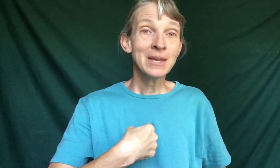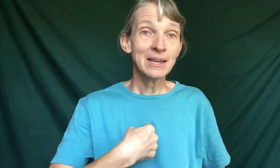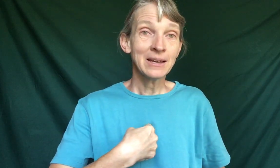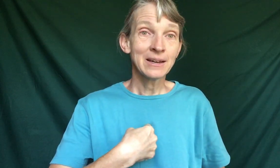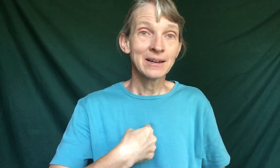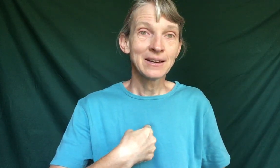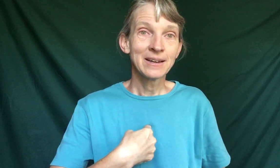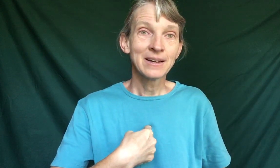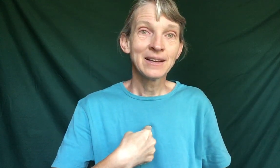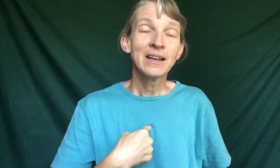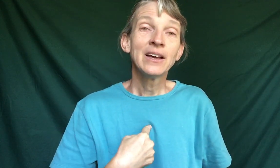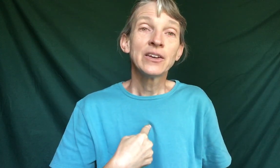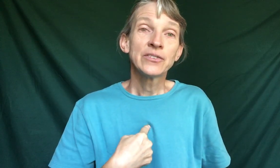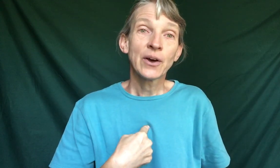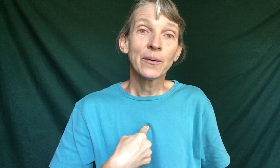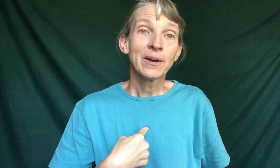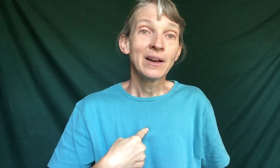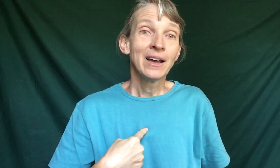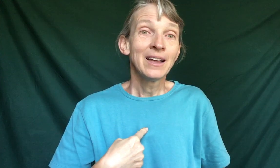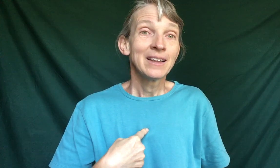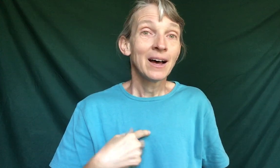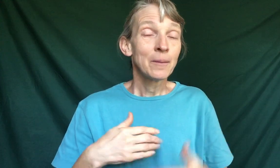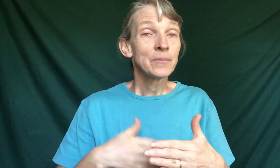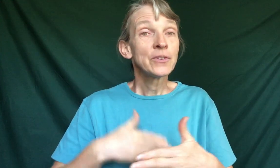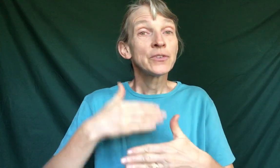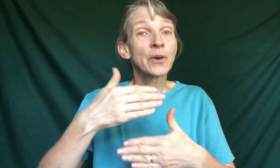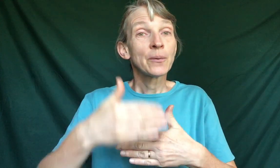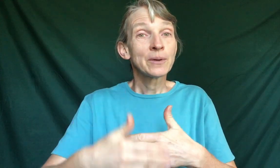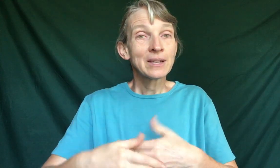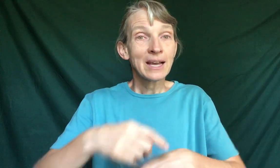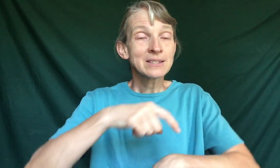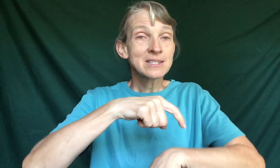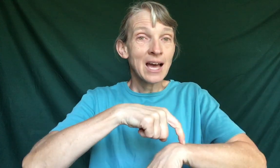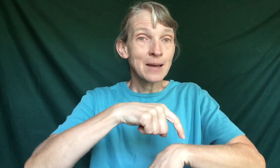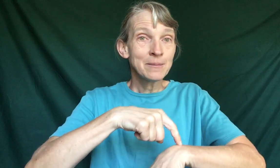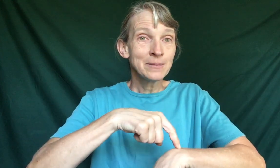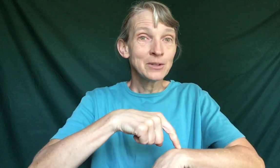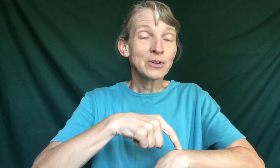me. So, so next time you